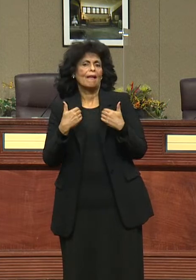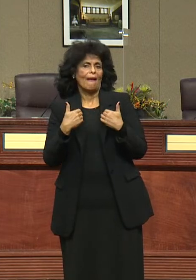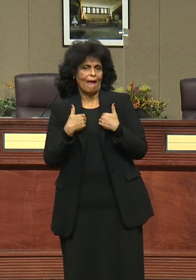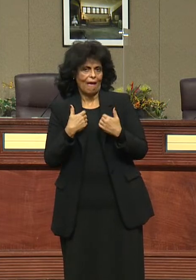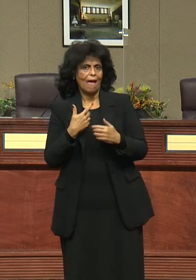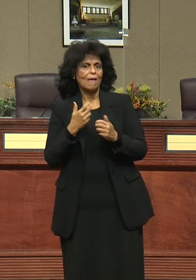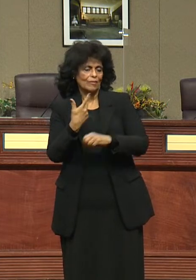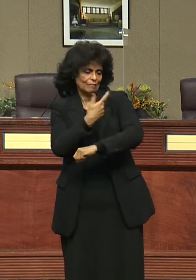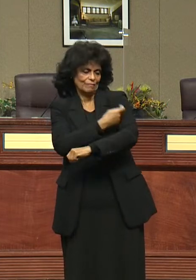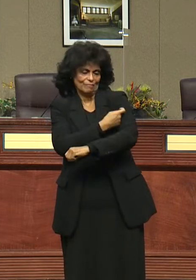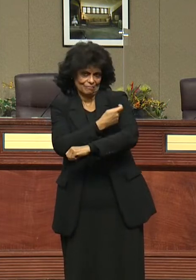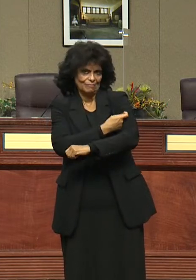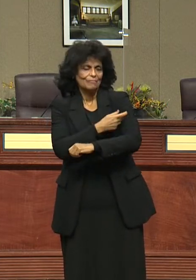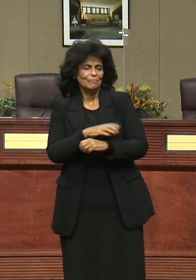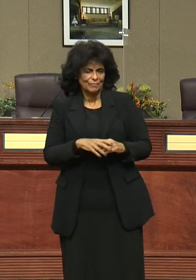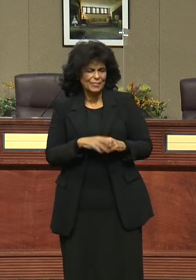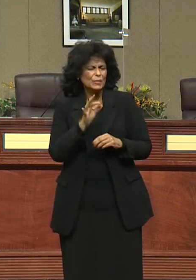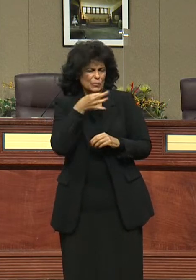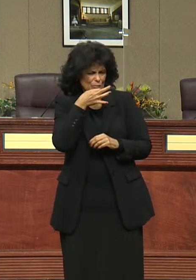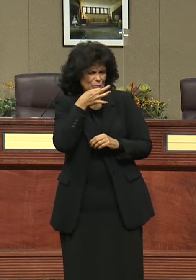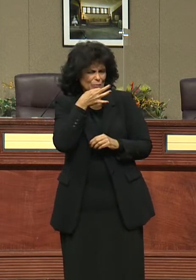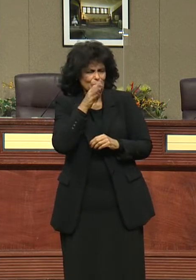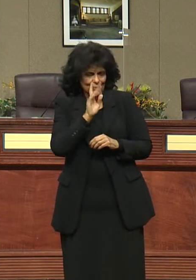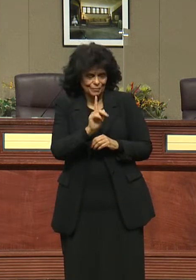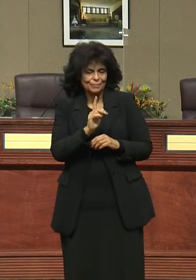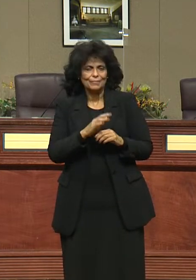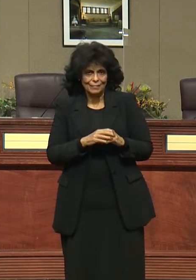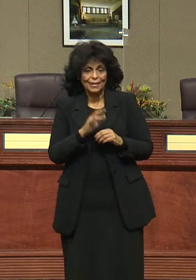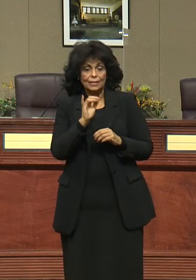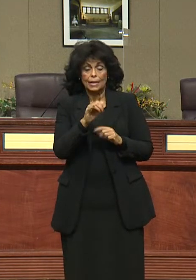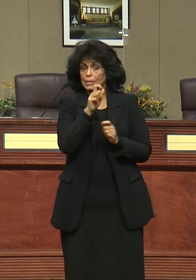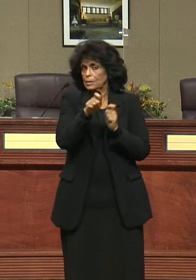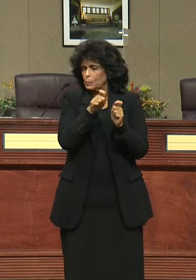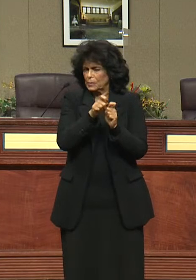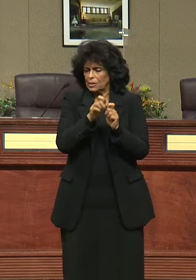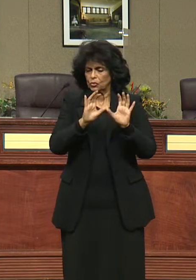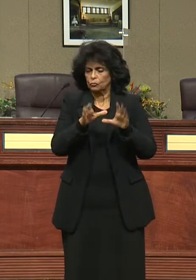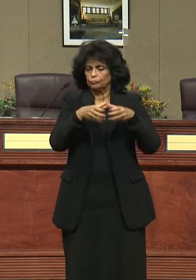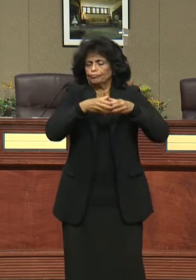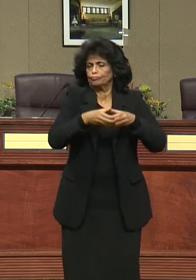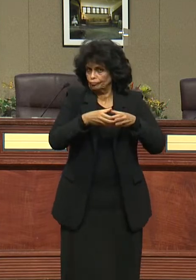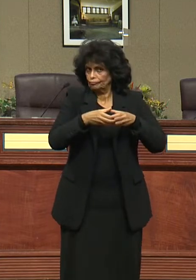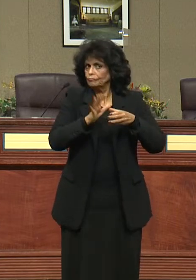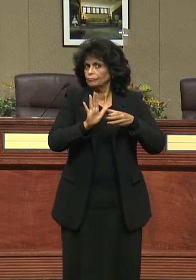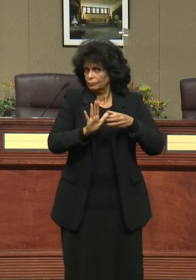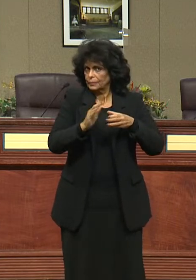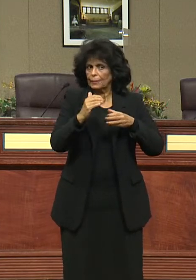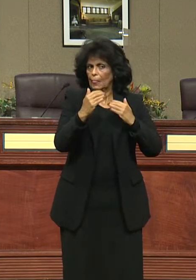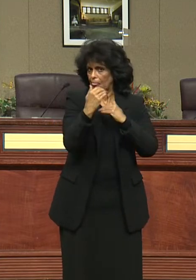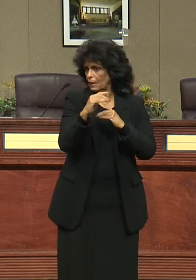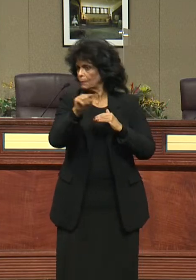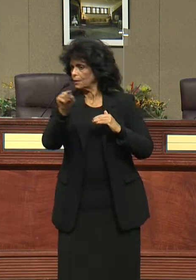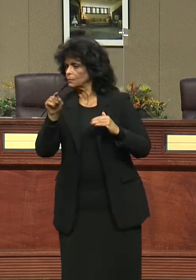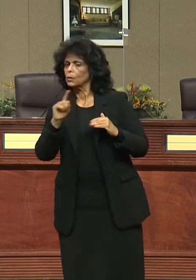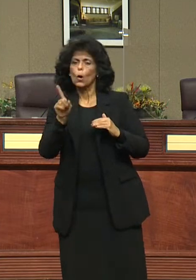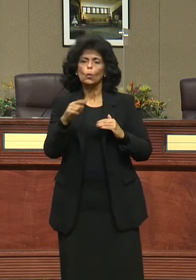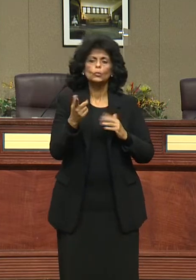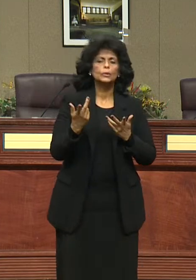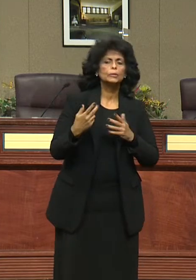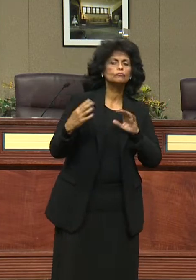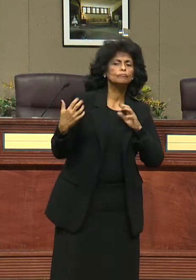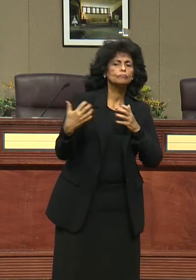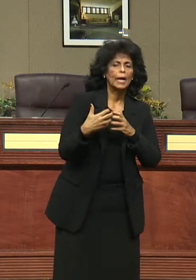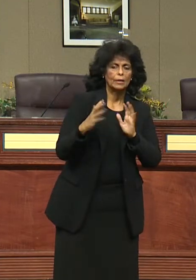get vaccinated. We'll do, again, a closed pod. It's my understanding, Mr. Scott Howard is here from the school district, that